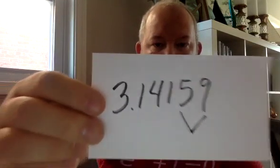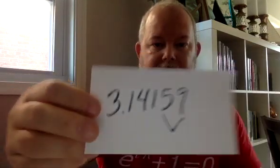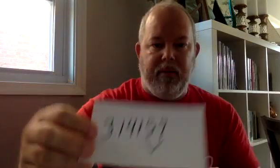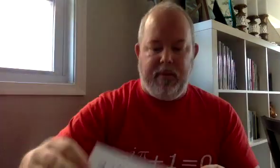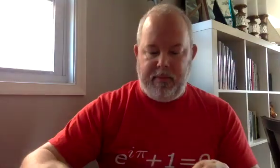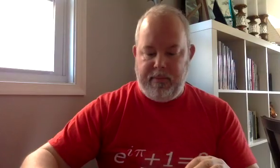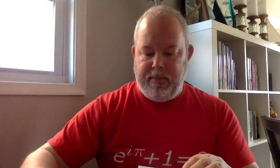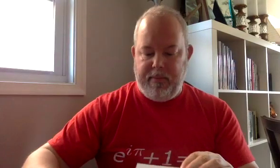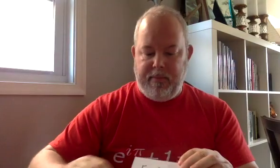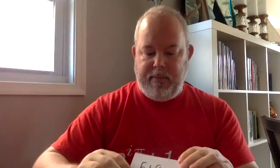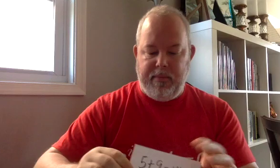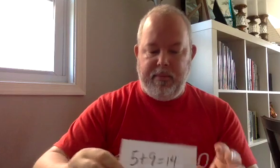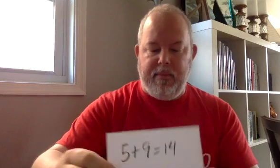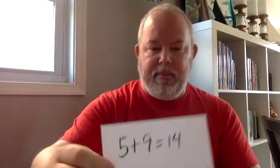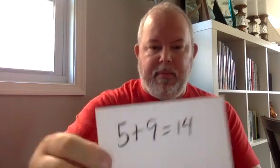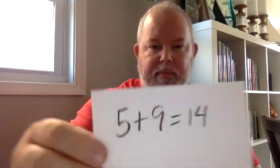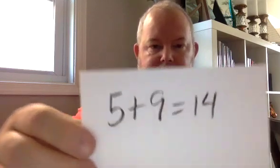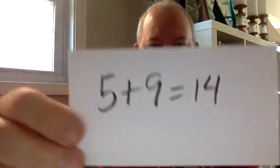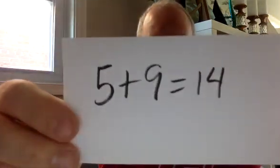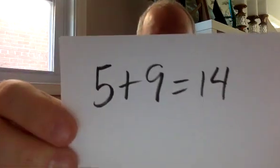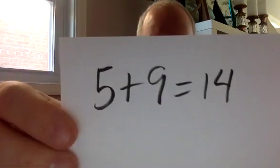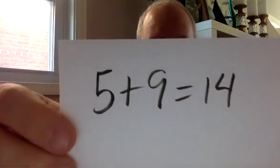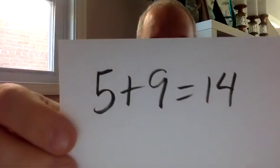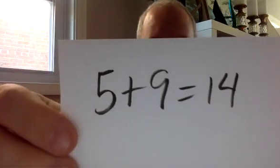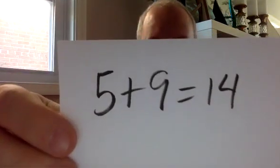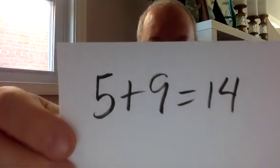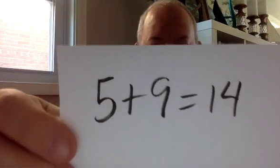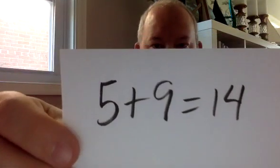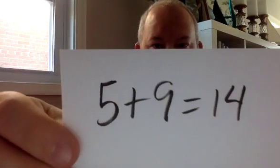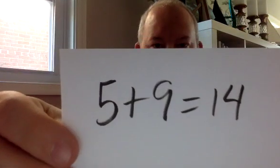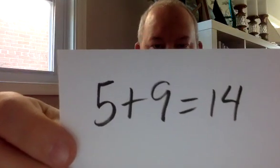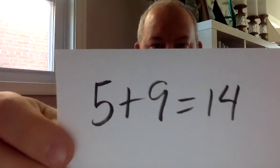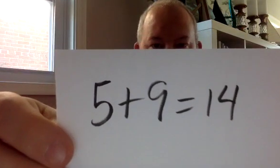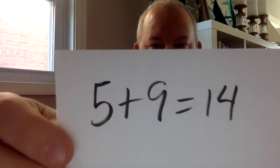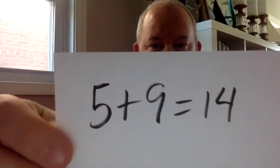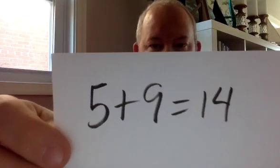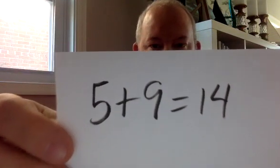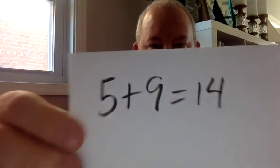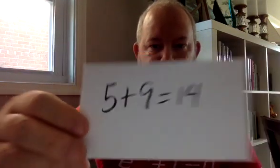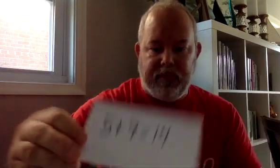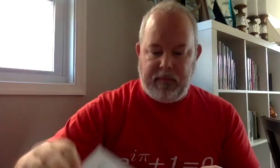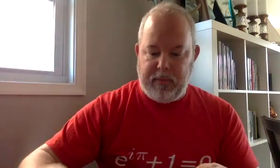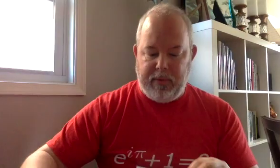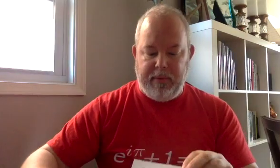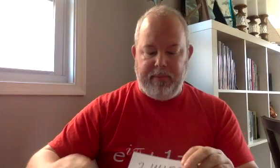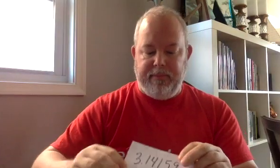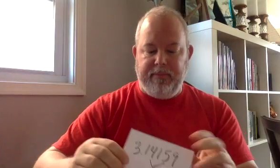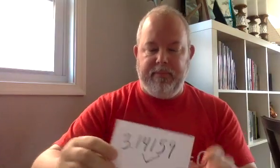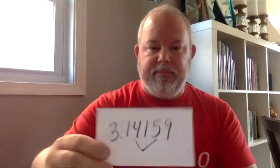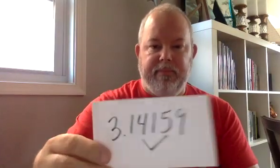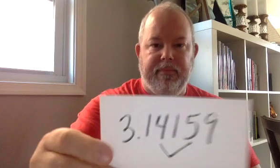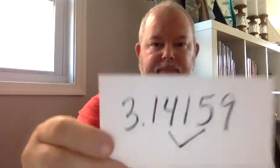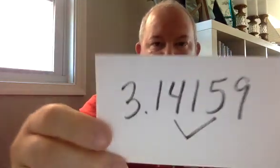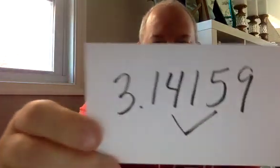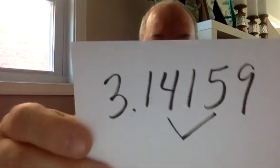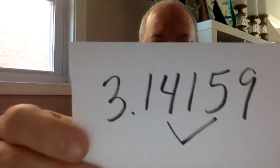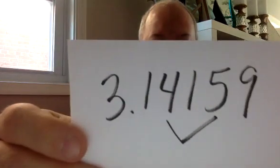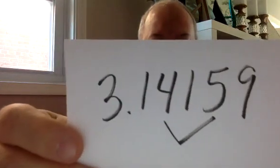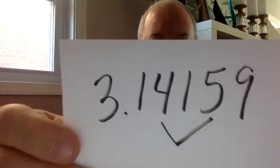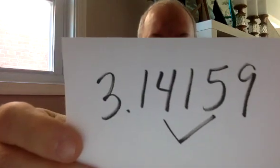scratch on her. She said it was because she was sleeping, luckily, under a heavy blanket. And she also thought maybe it had to do with all the